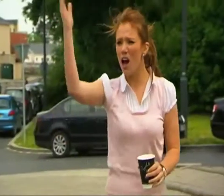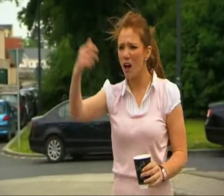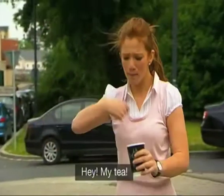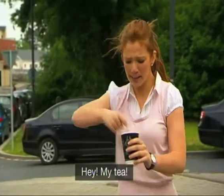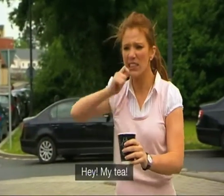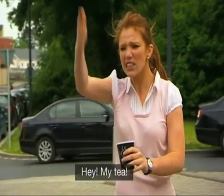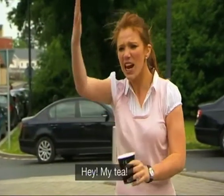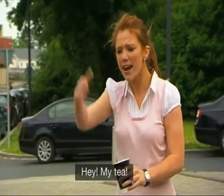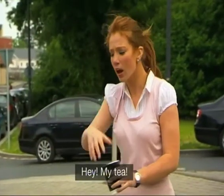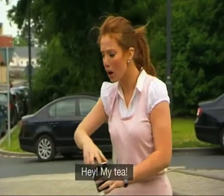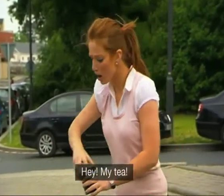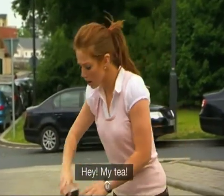Hey, my tea!